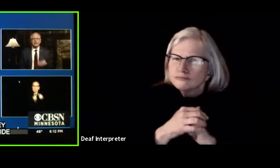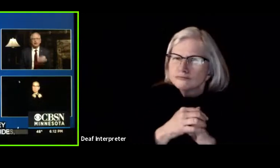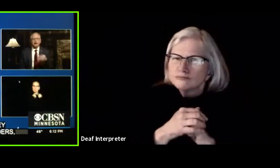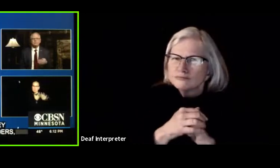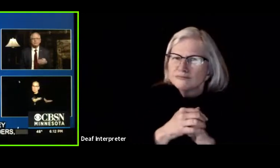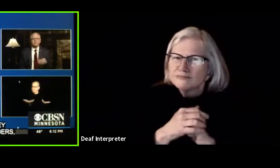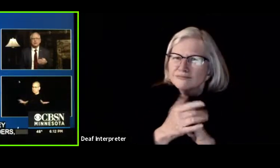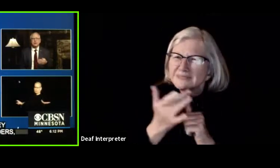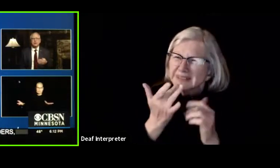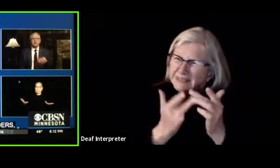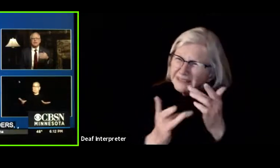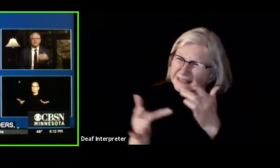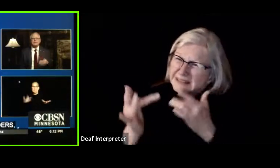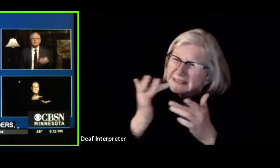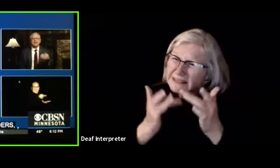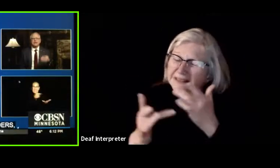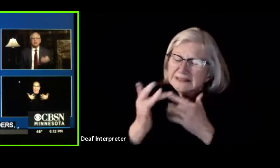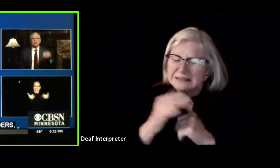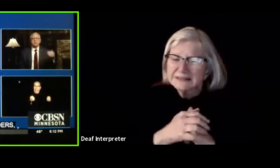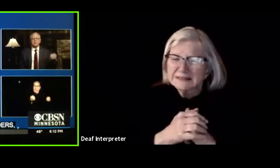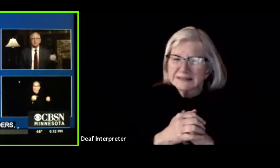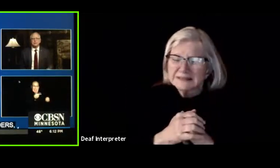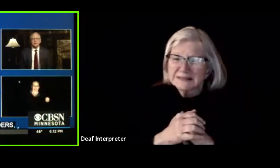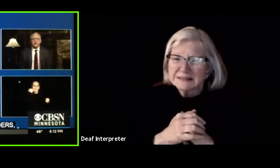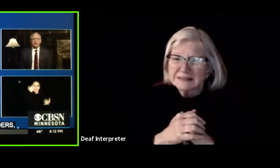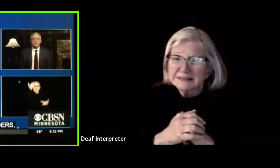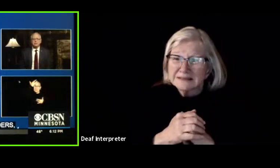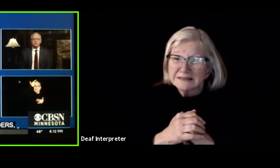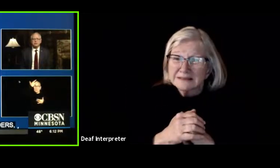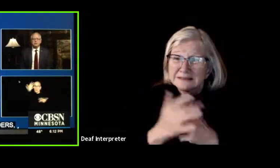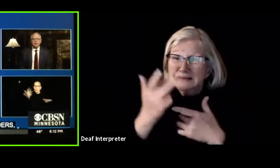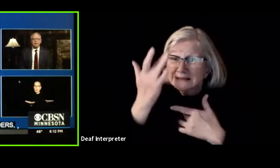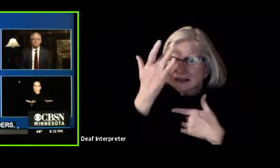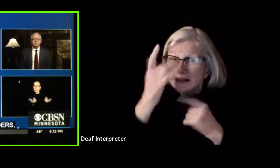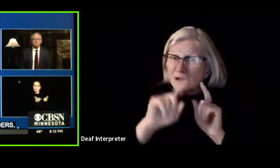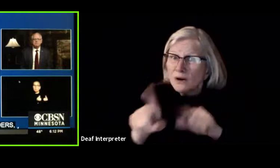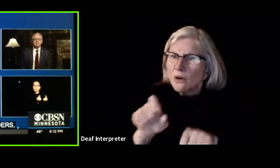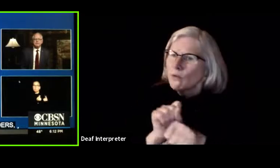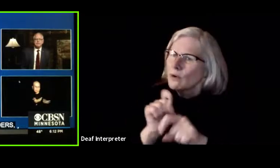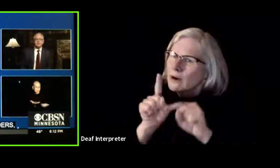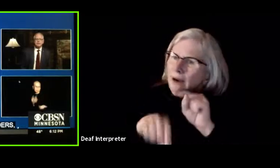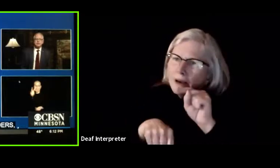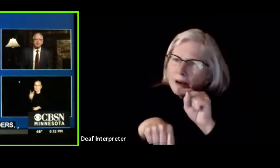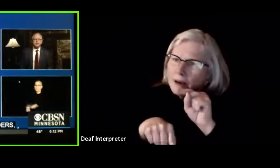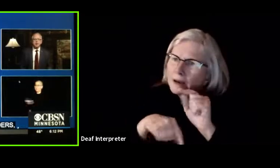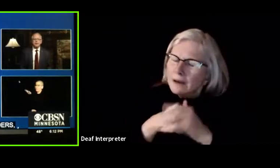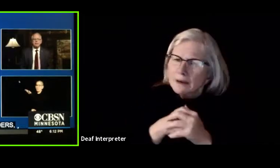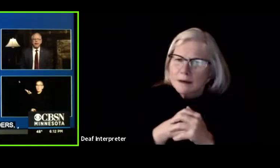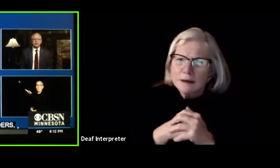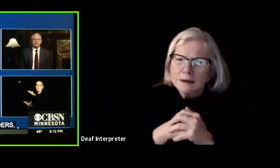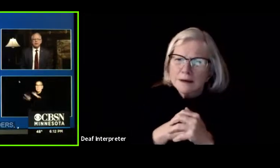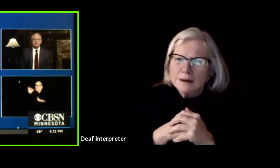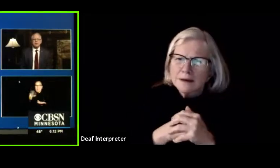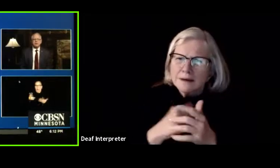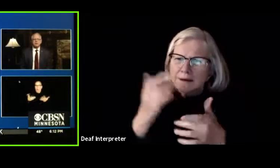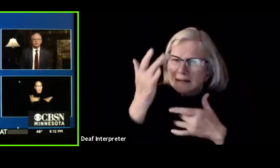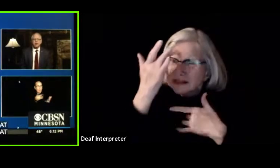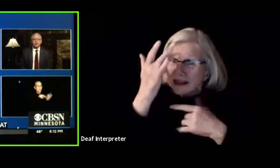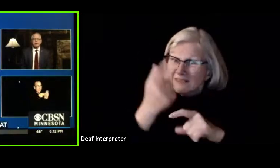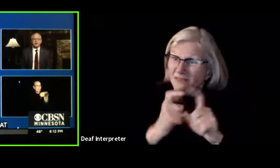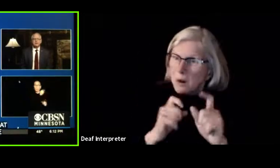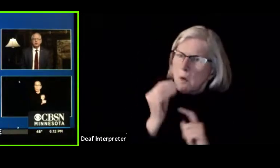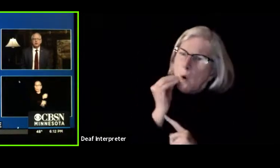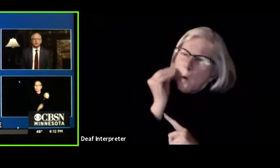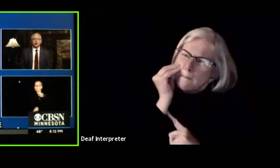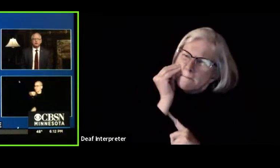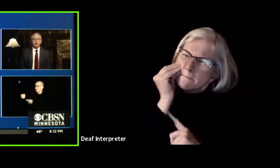at their hospitals. They're getting sick in their communities and community spread. So here's why it matters. Those